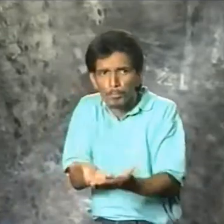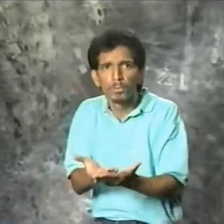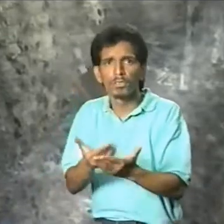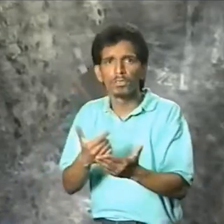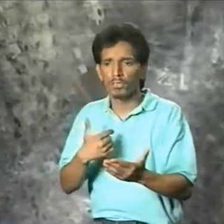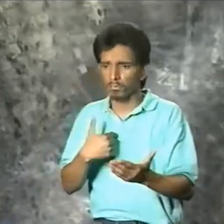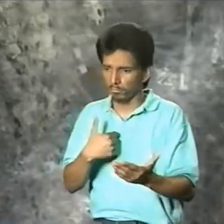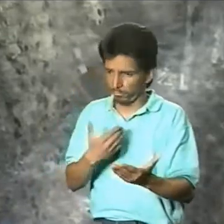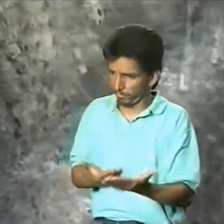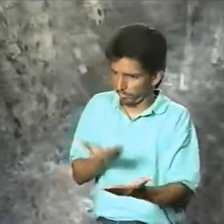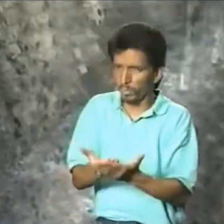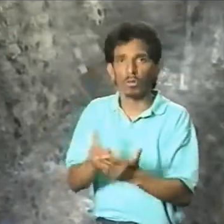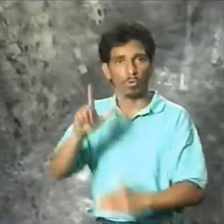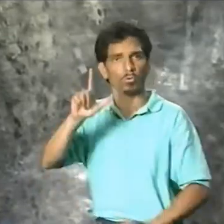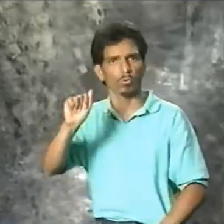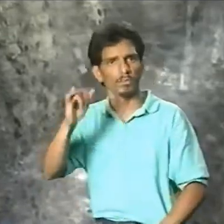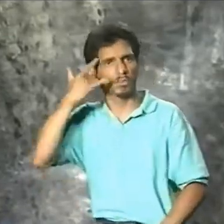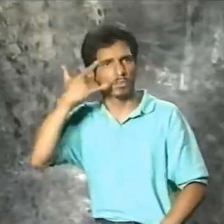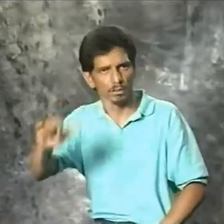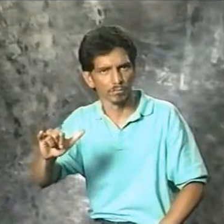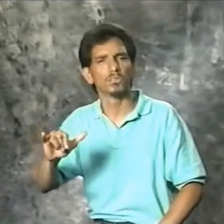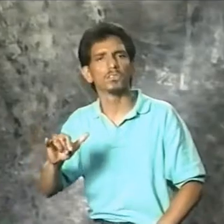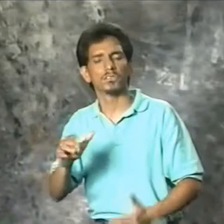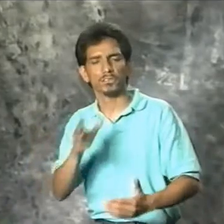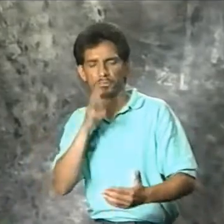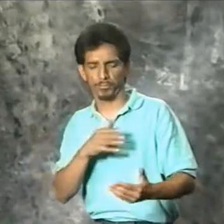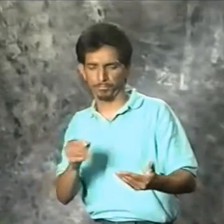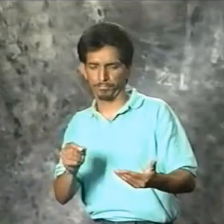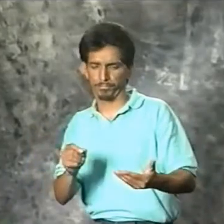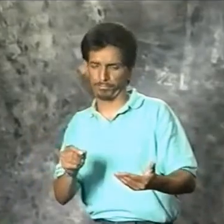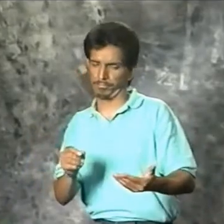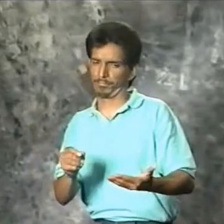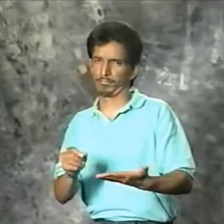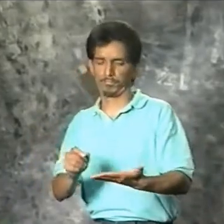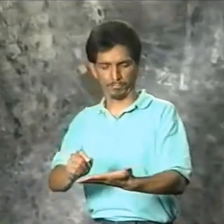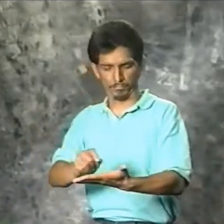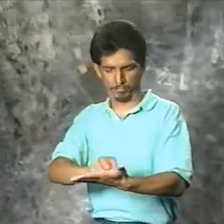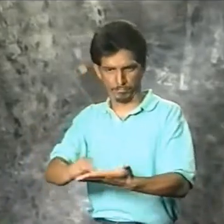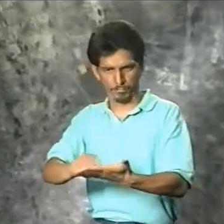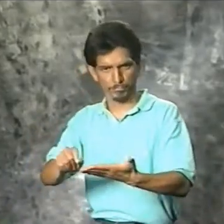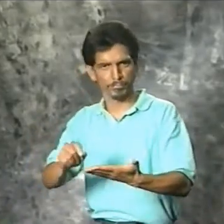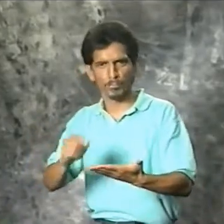a piece of paper. They asked me where I was born at, which I told them Los Angeles,